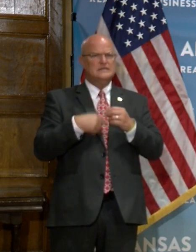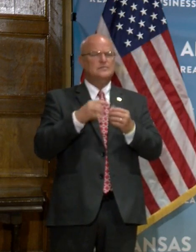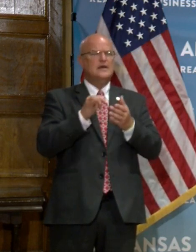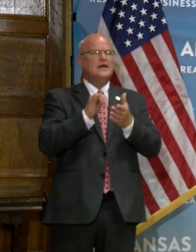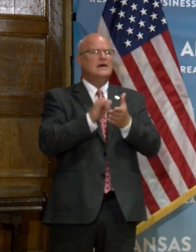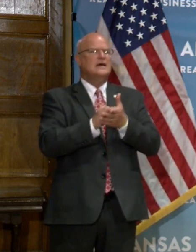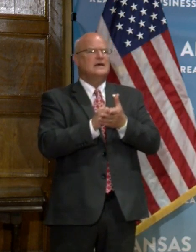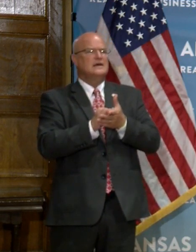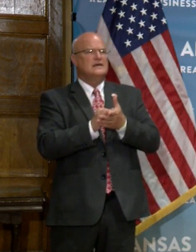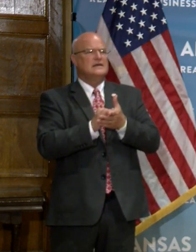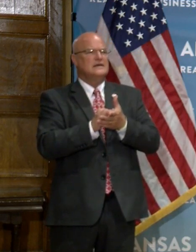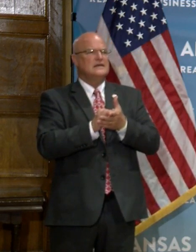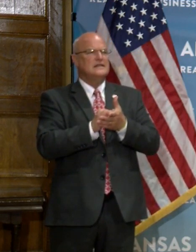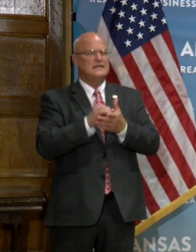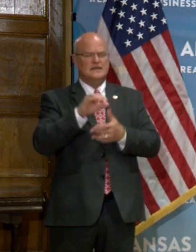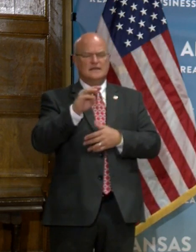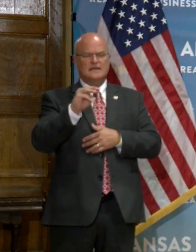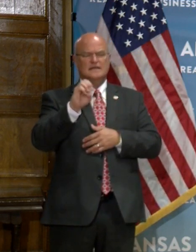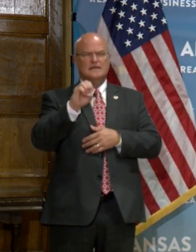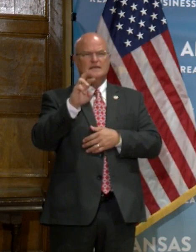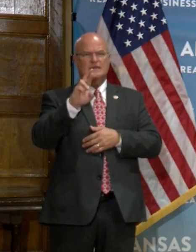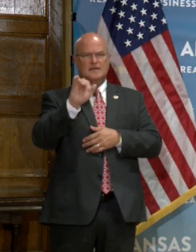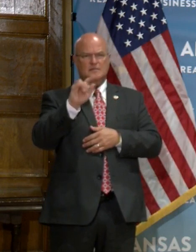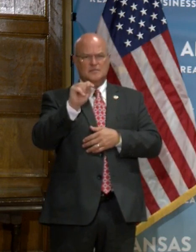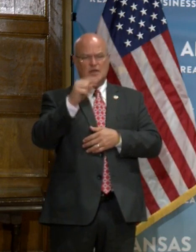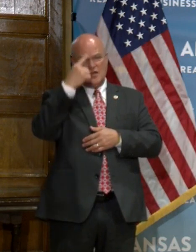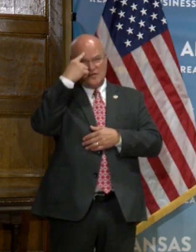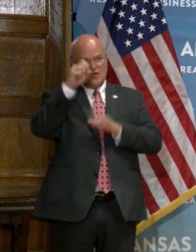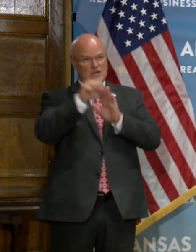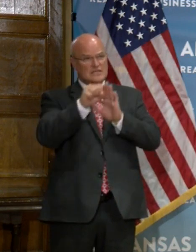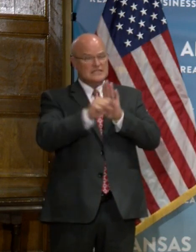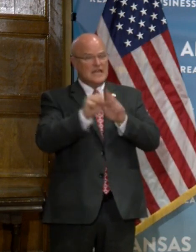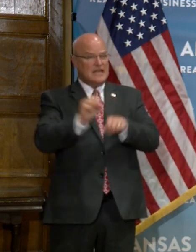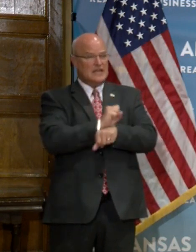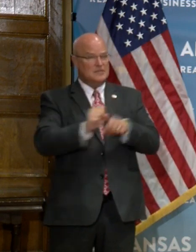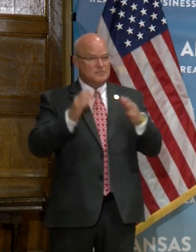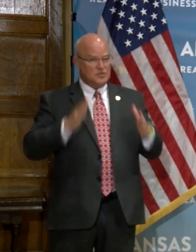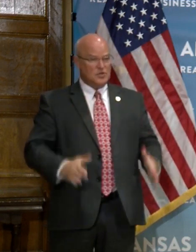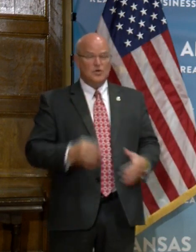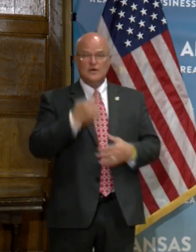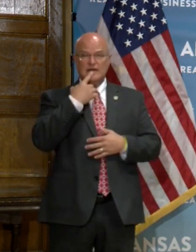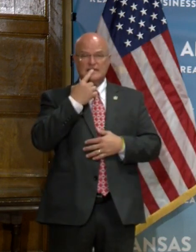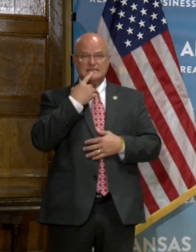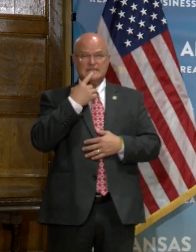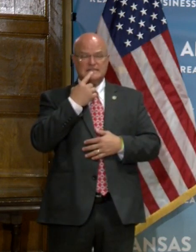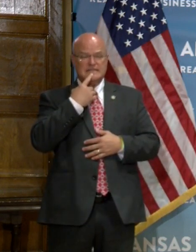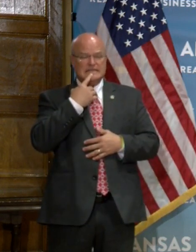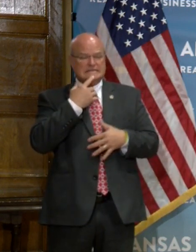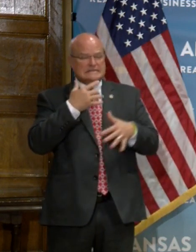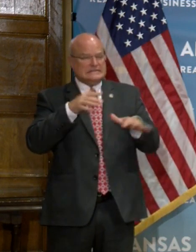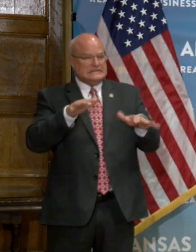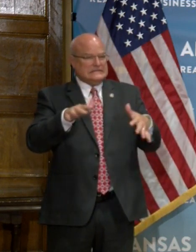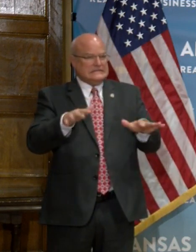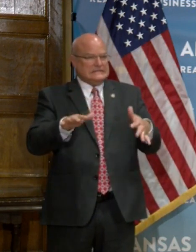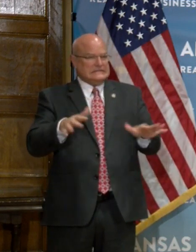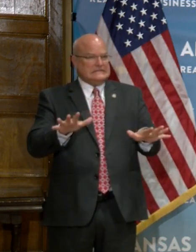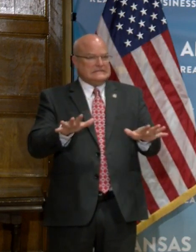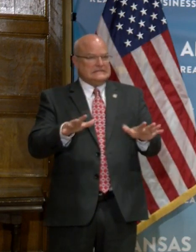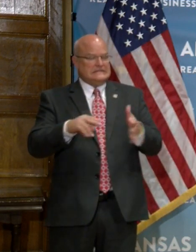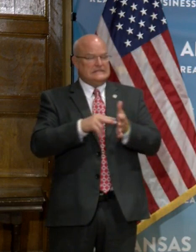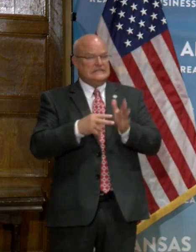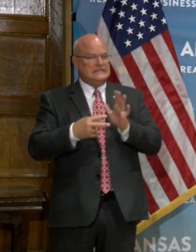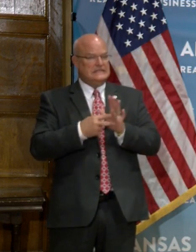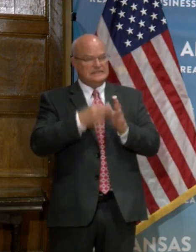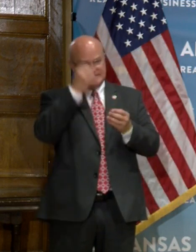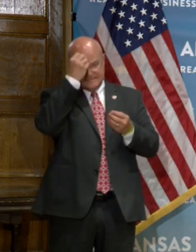the merit increase for state employees, and I said it was too uncertain at that moment to